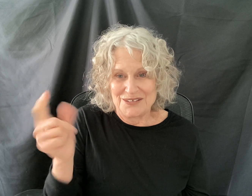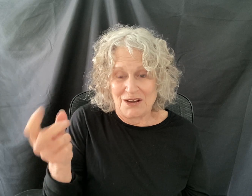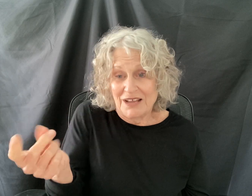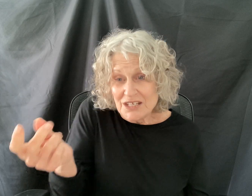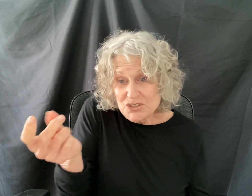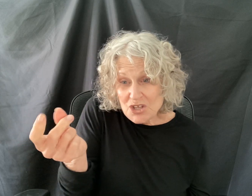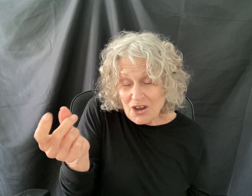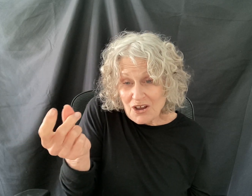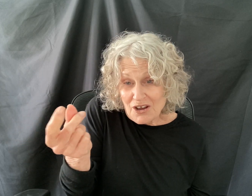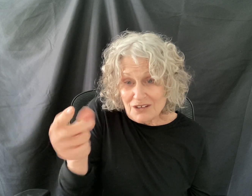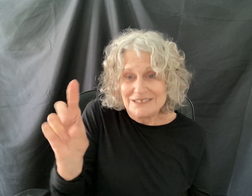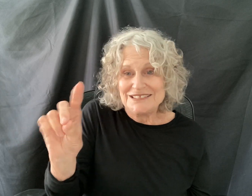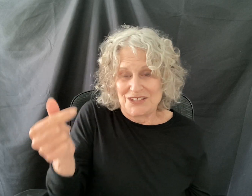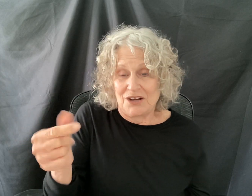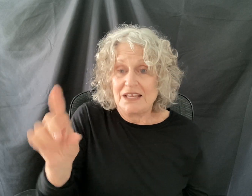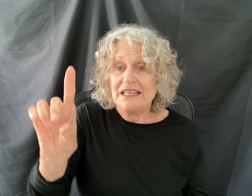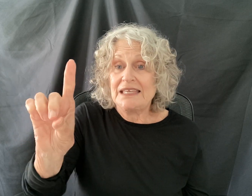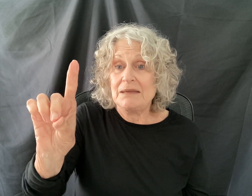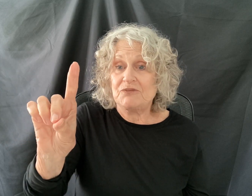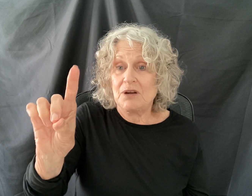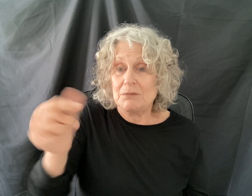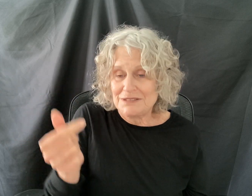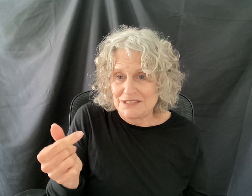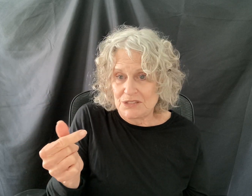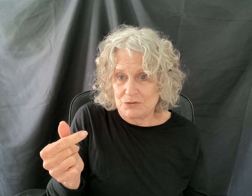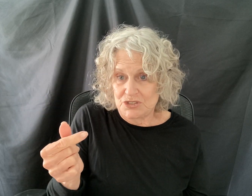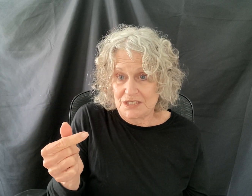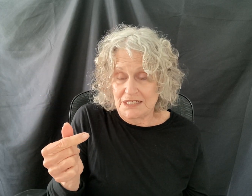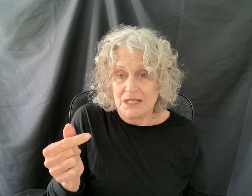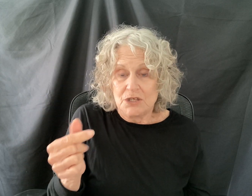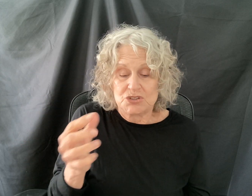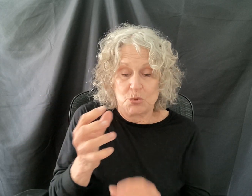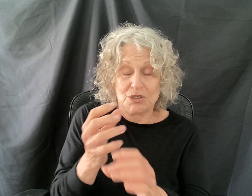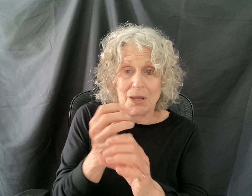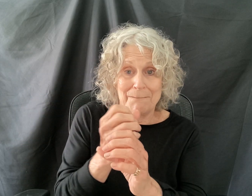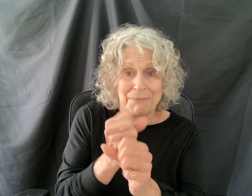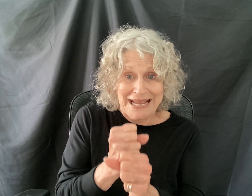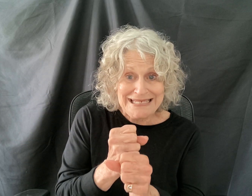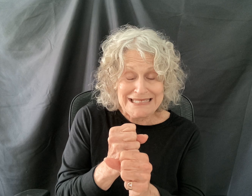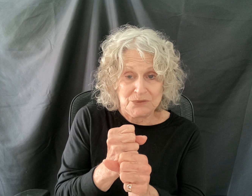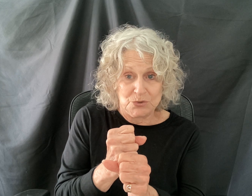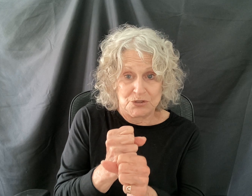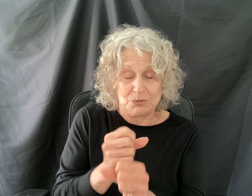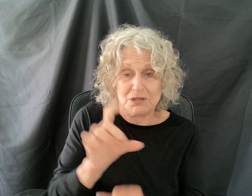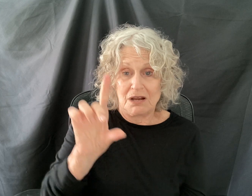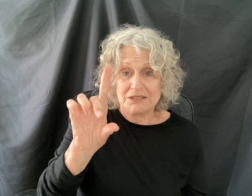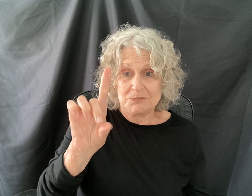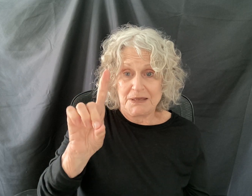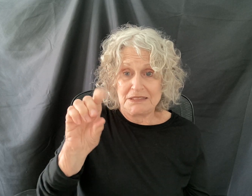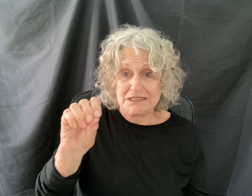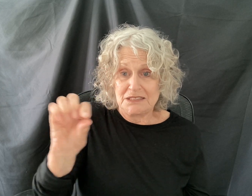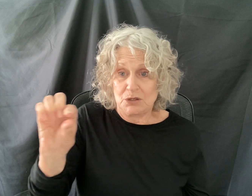dog, dog, dog. Came from D-O-G. So we're combining the word. We're not spelling